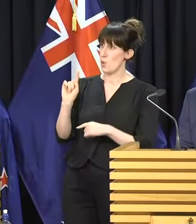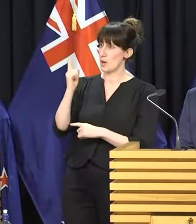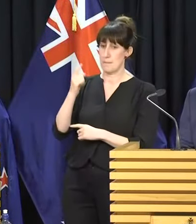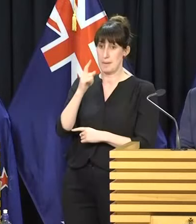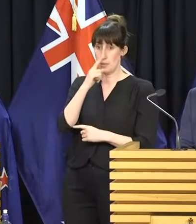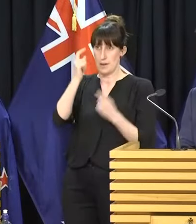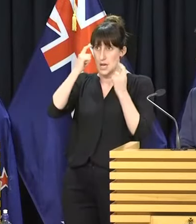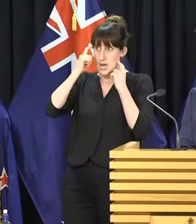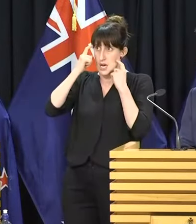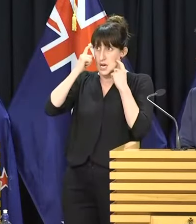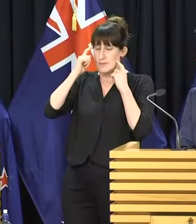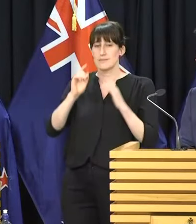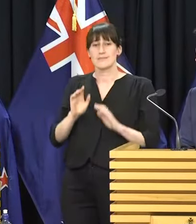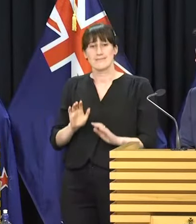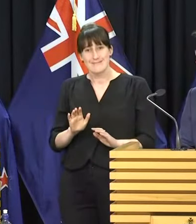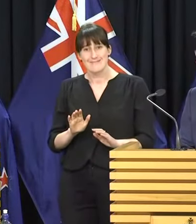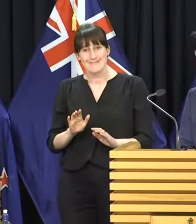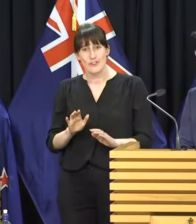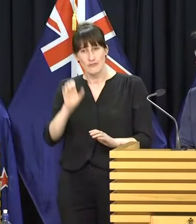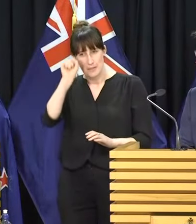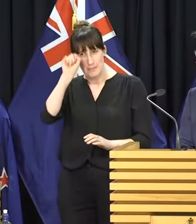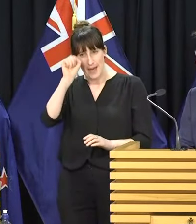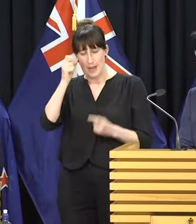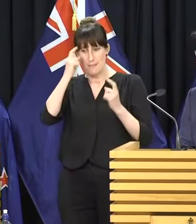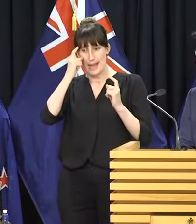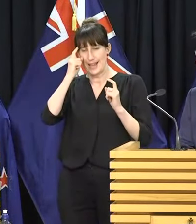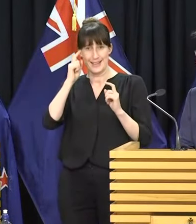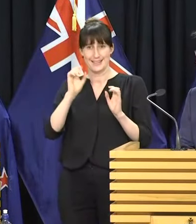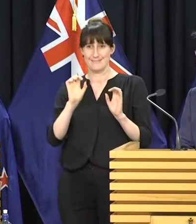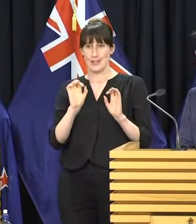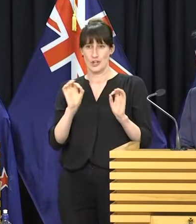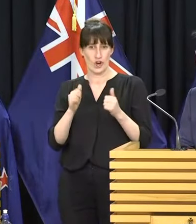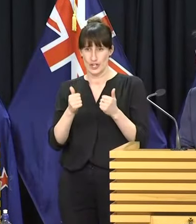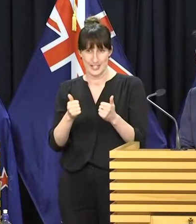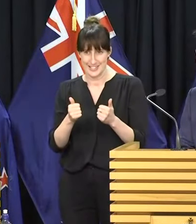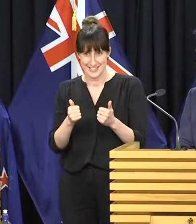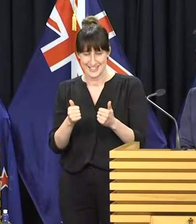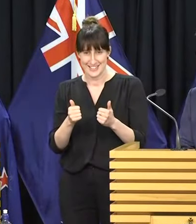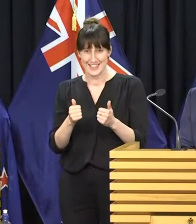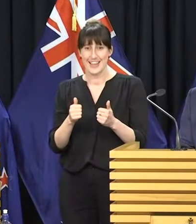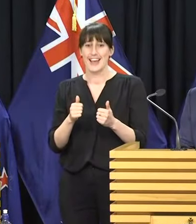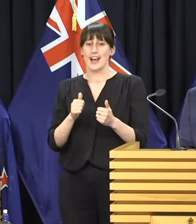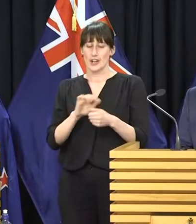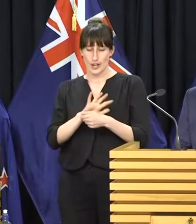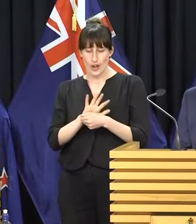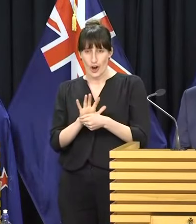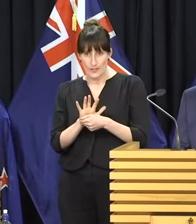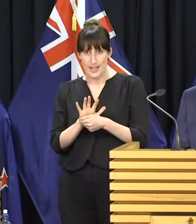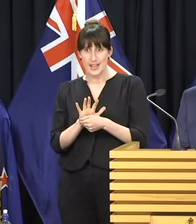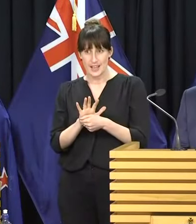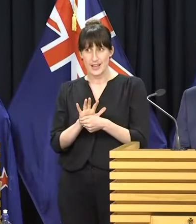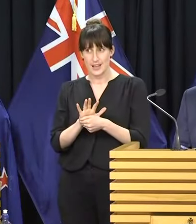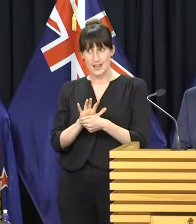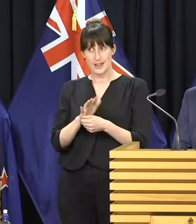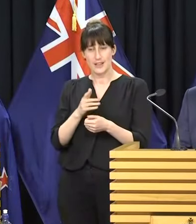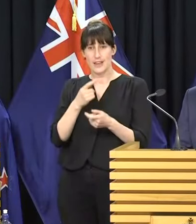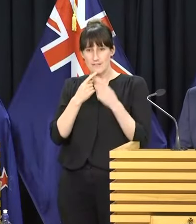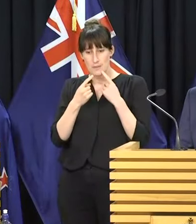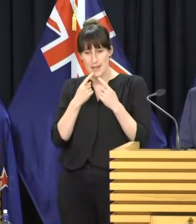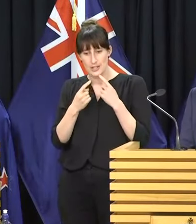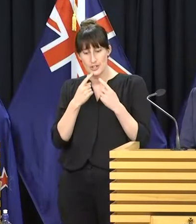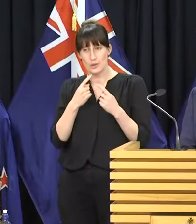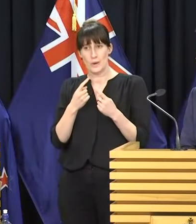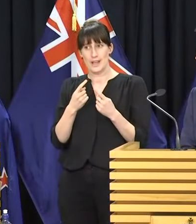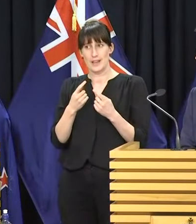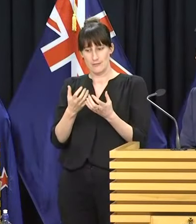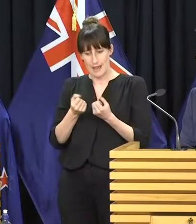with COVID-19. We're still in the very early stages of this case investigation. We're sharing this information, being transparent about it, because we know from